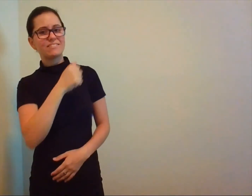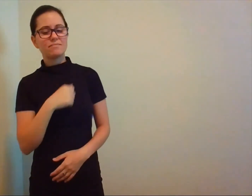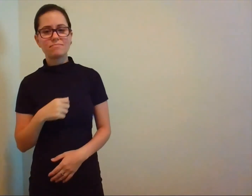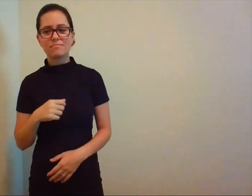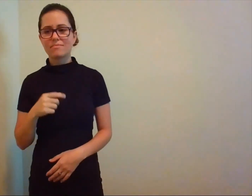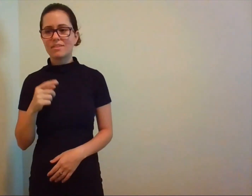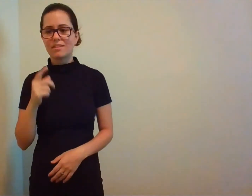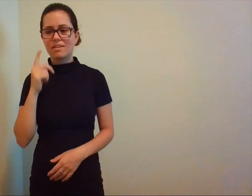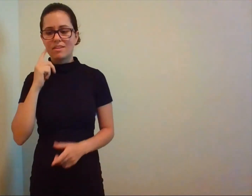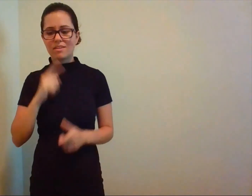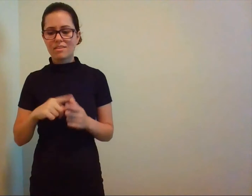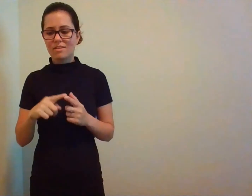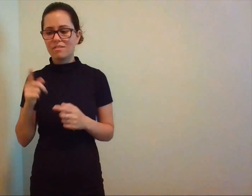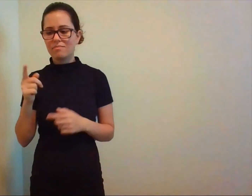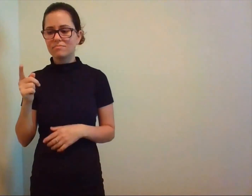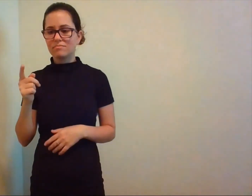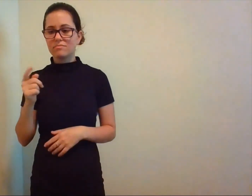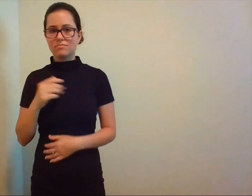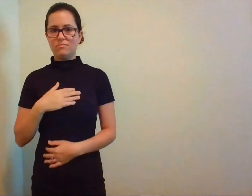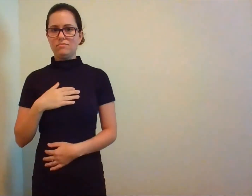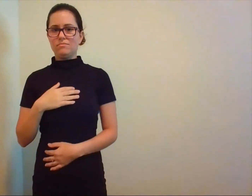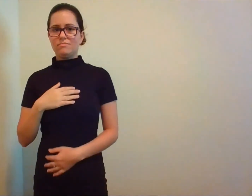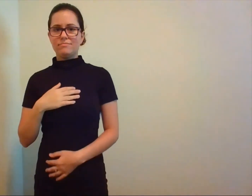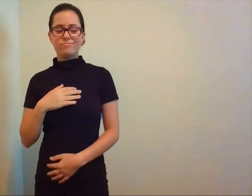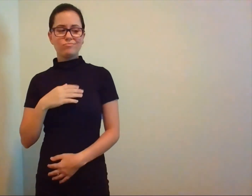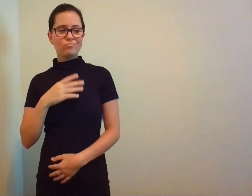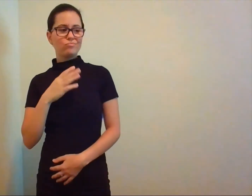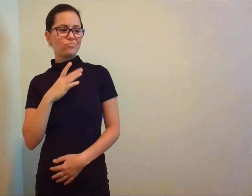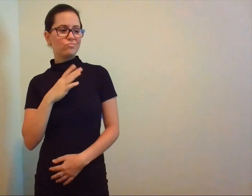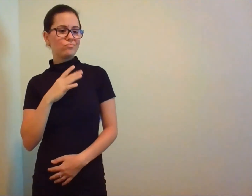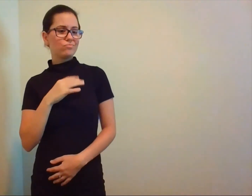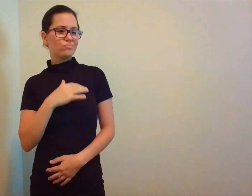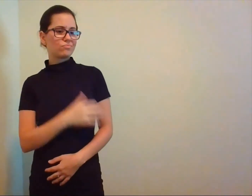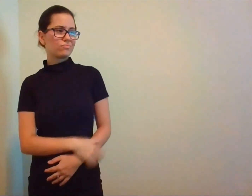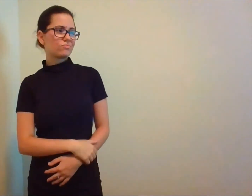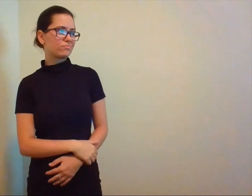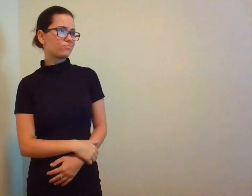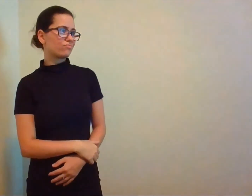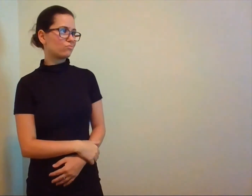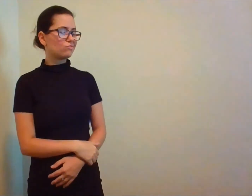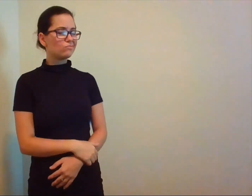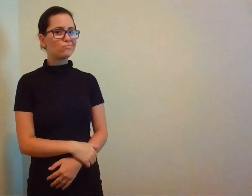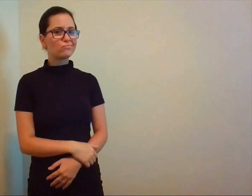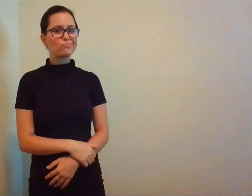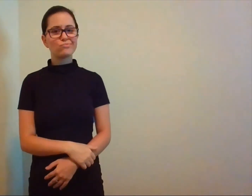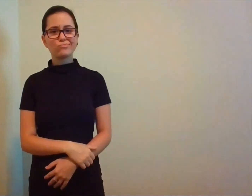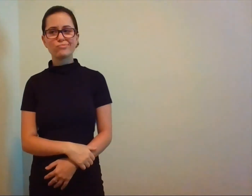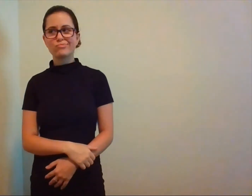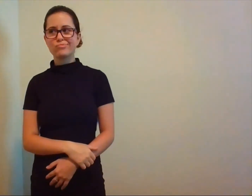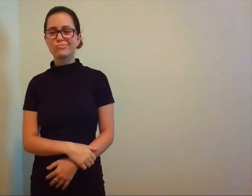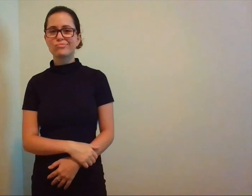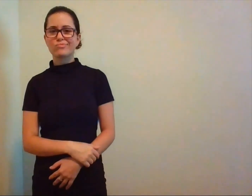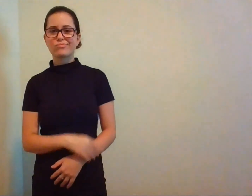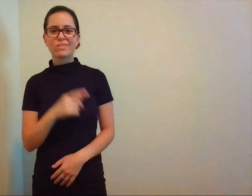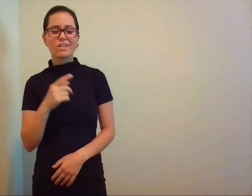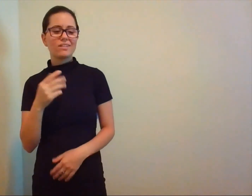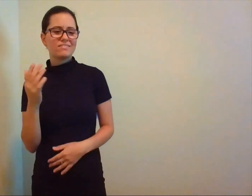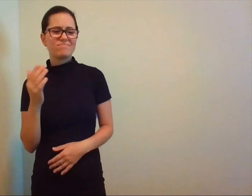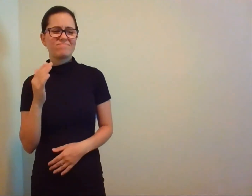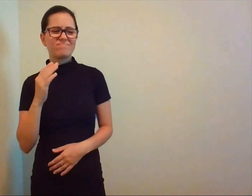He's like, oh, now I'm gonna play it cool. I meant to be here. I knew you were watching. It's fine. Thumbs up. Then he walks away,